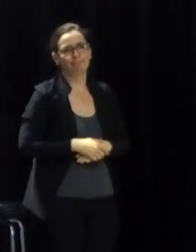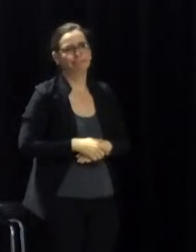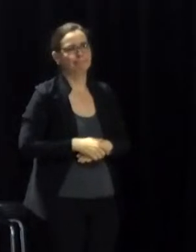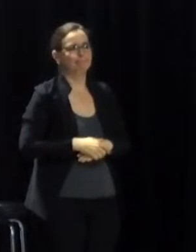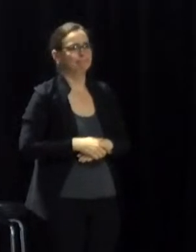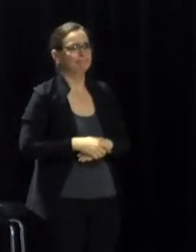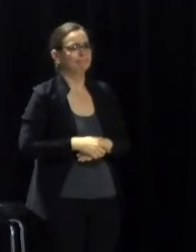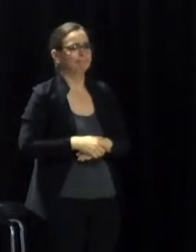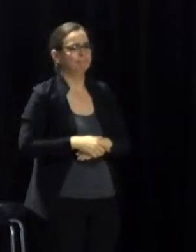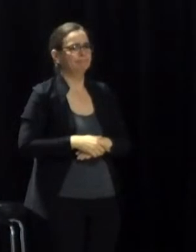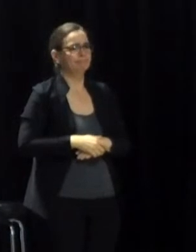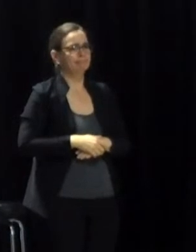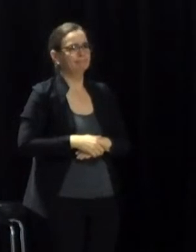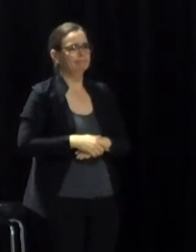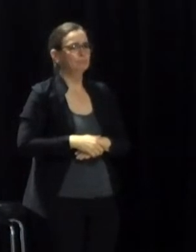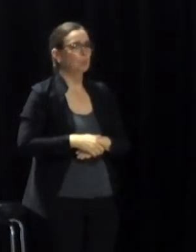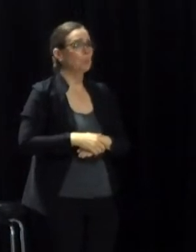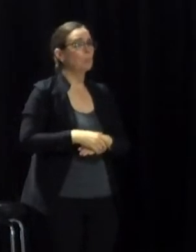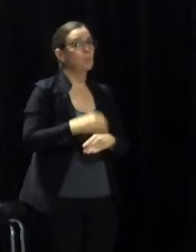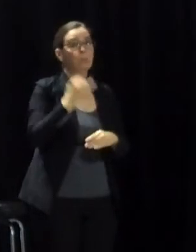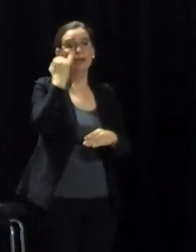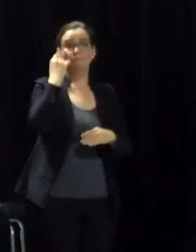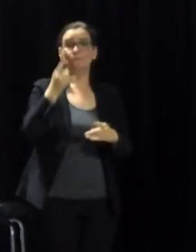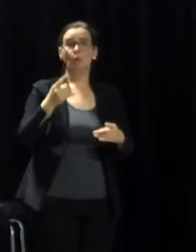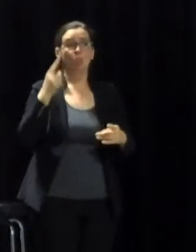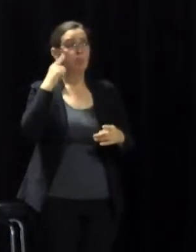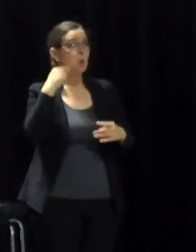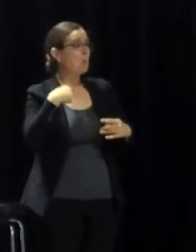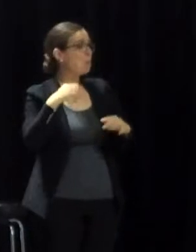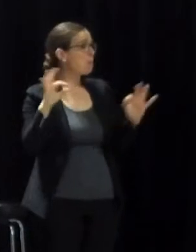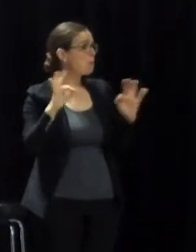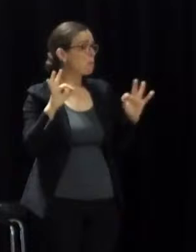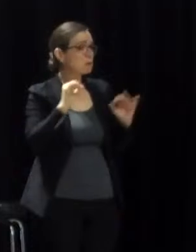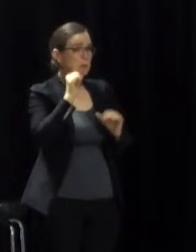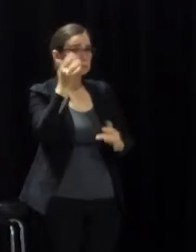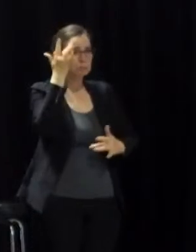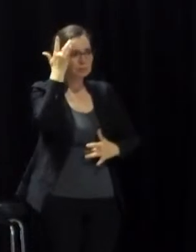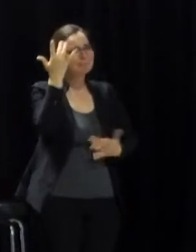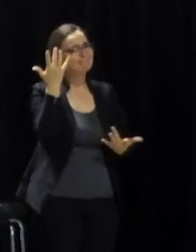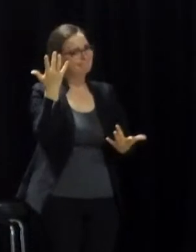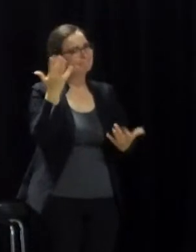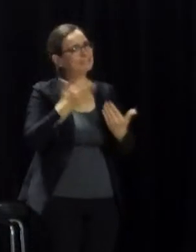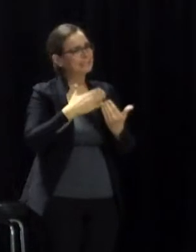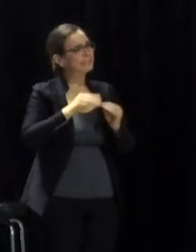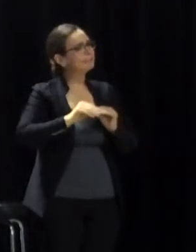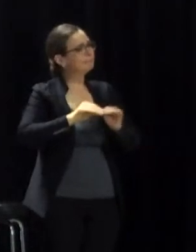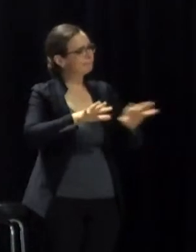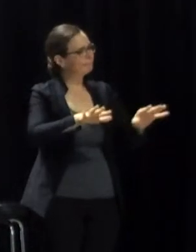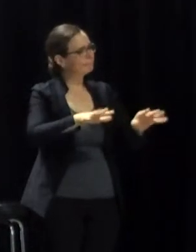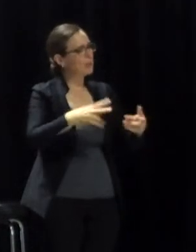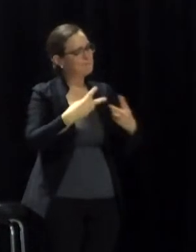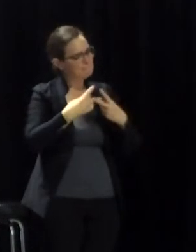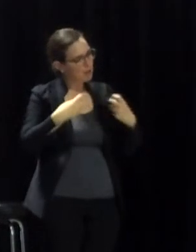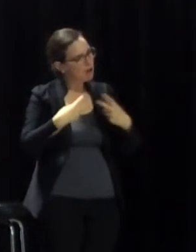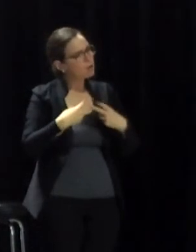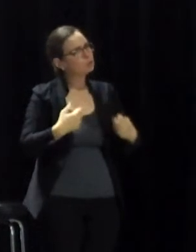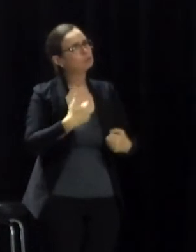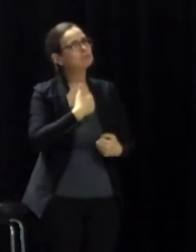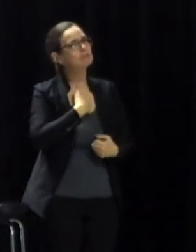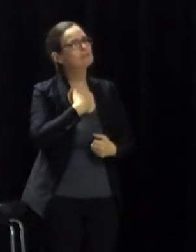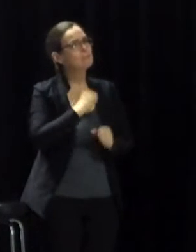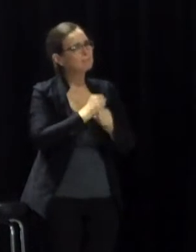if you're asymptomatic, it's tough you're asymptomatic. You don't know you have it. But if you're sick, you know that you're in a pandemic.